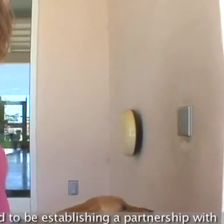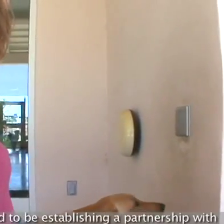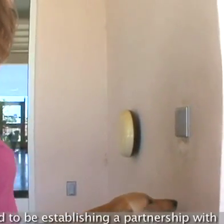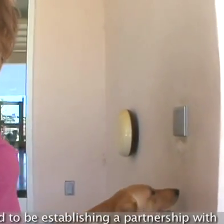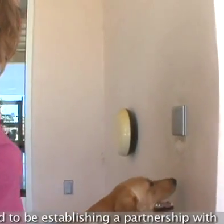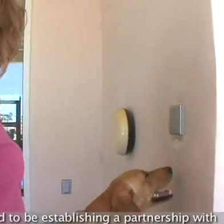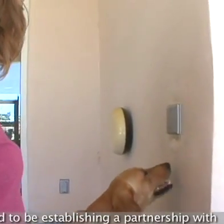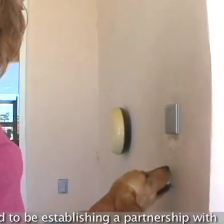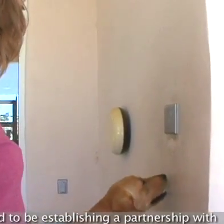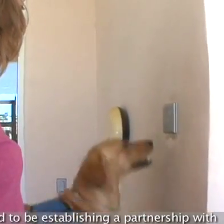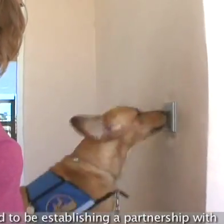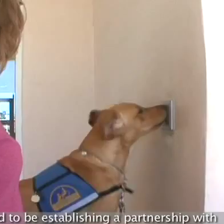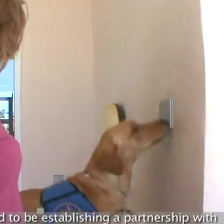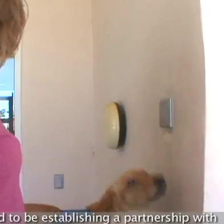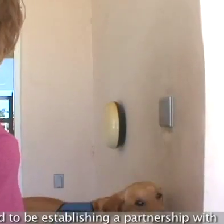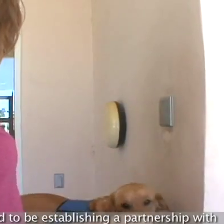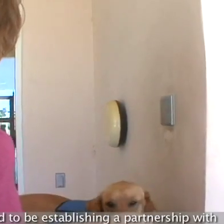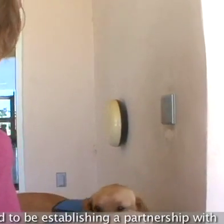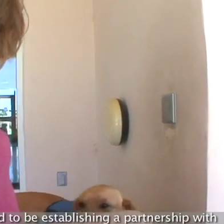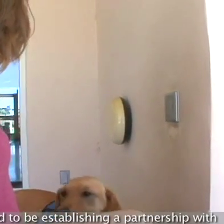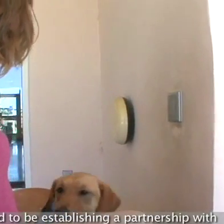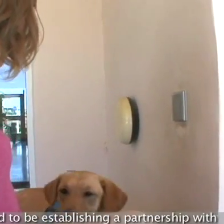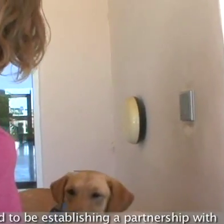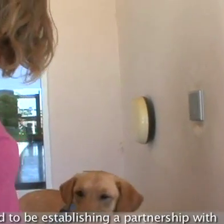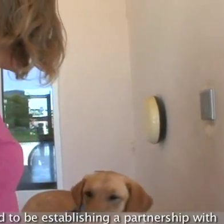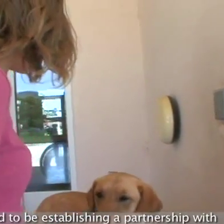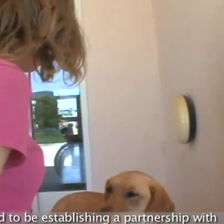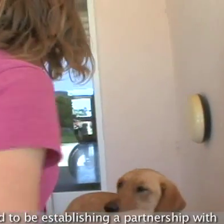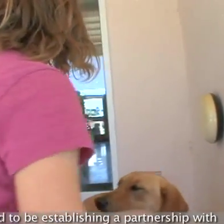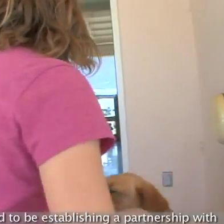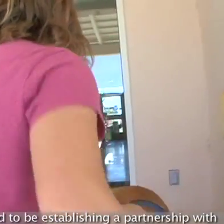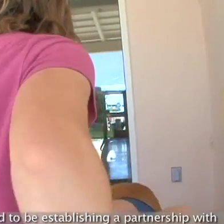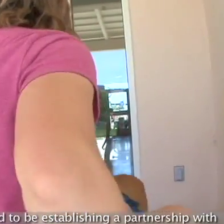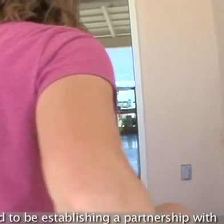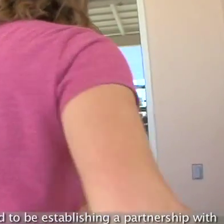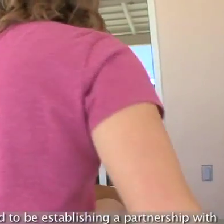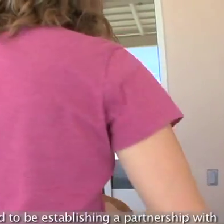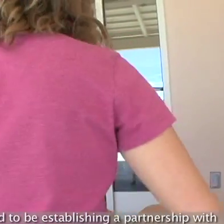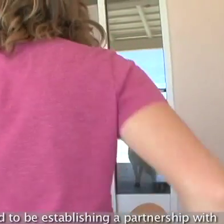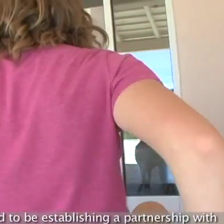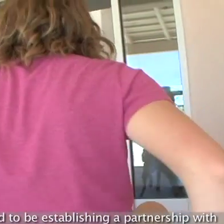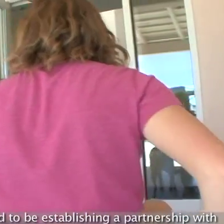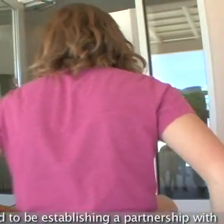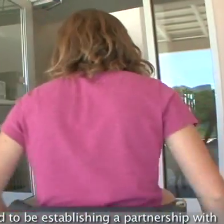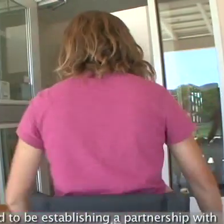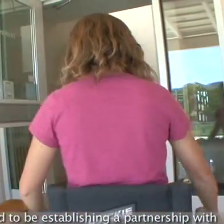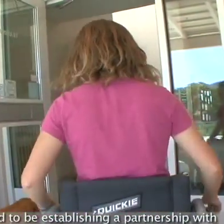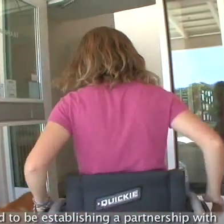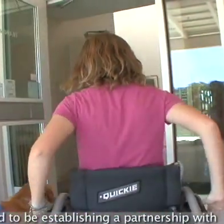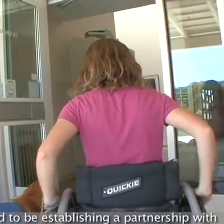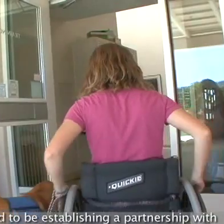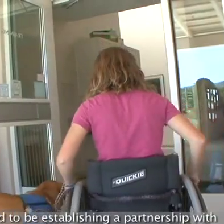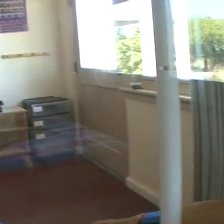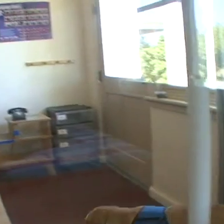We're very pleased to be establishing a partnership with the San Francisco SPCA around the Hearing Dog Program.